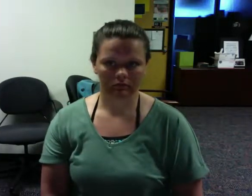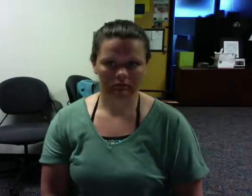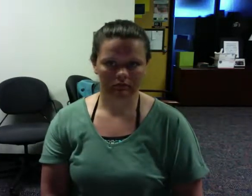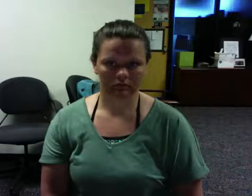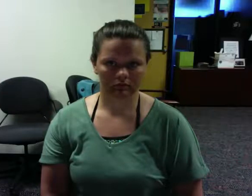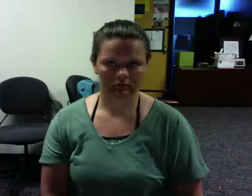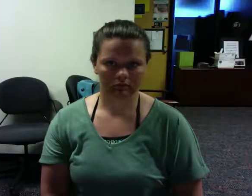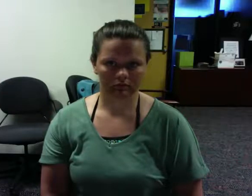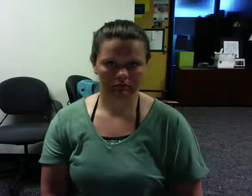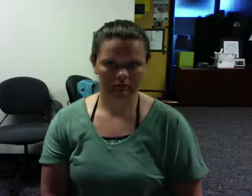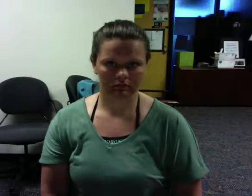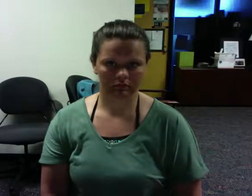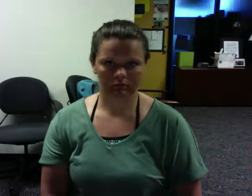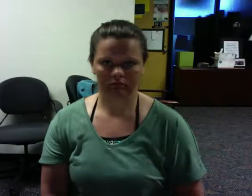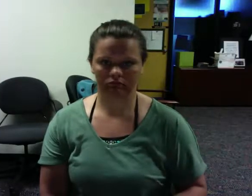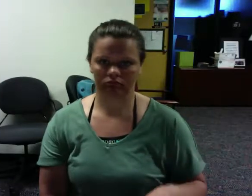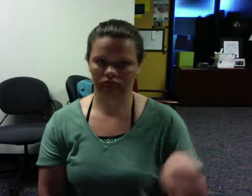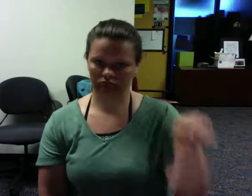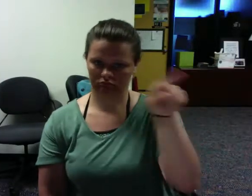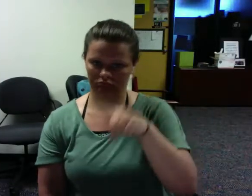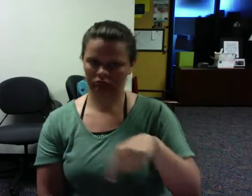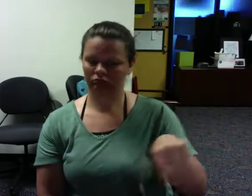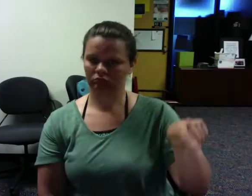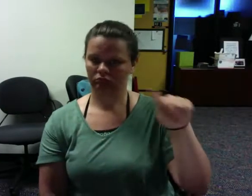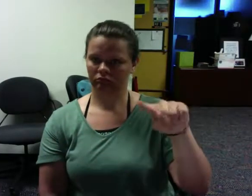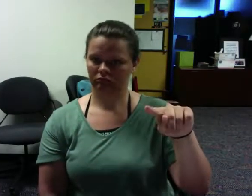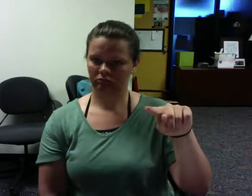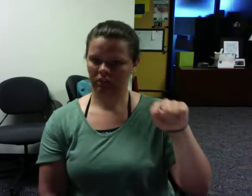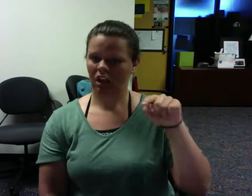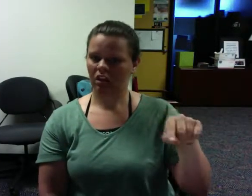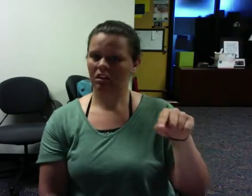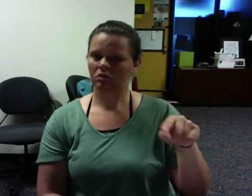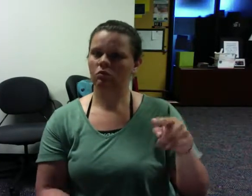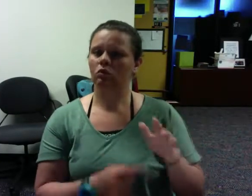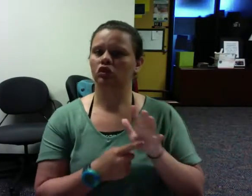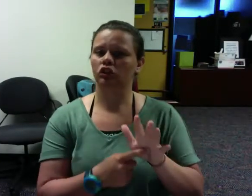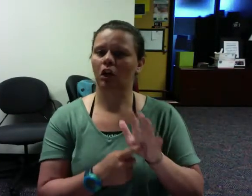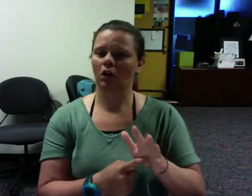This is going to show you the lack of support that Washington had at the beginning of the war.